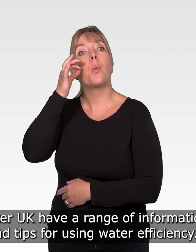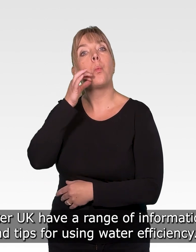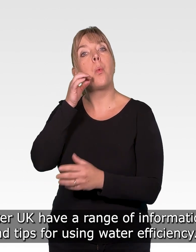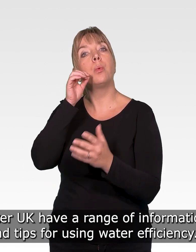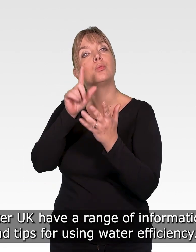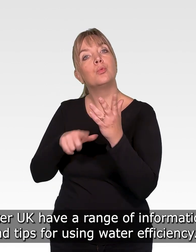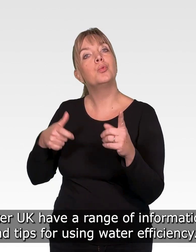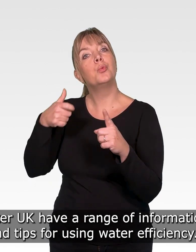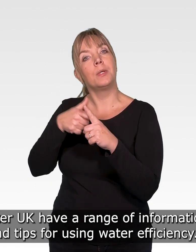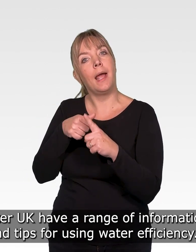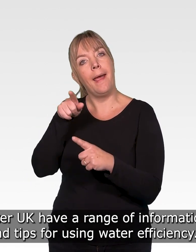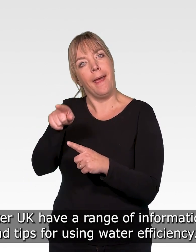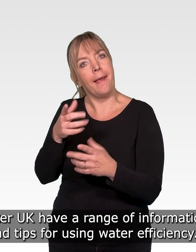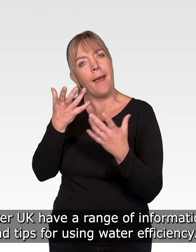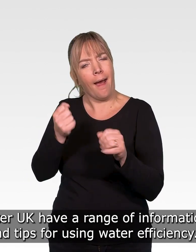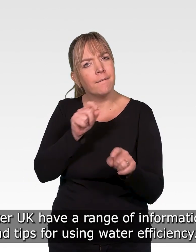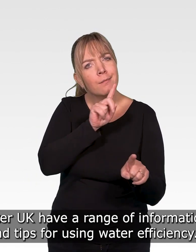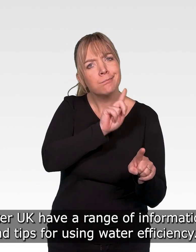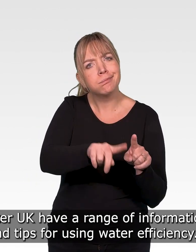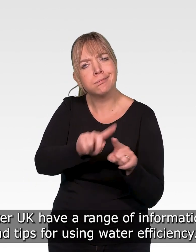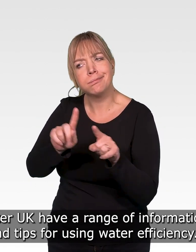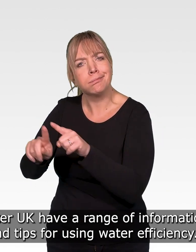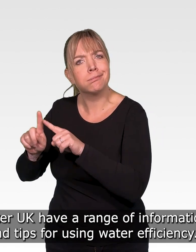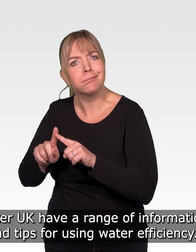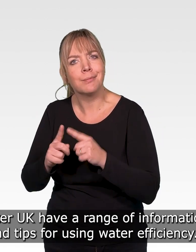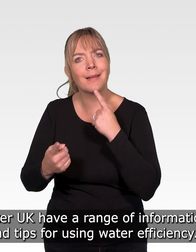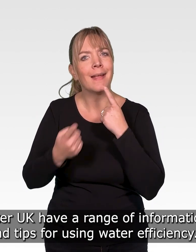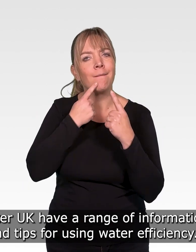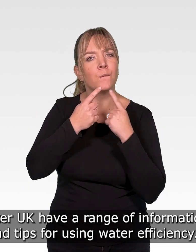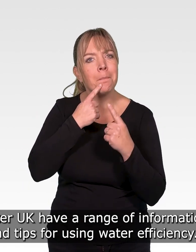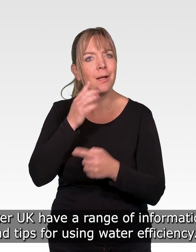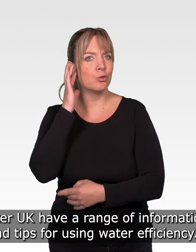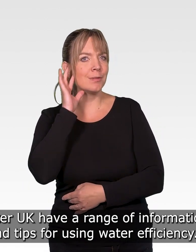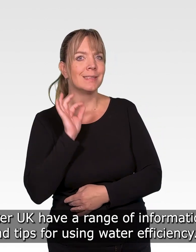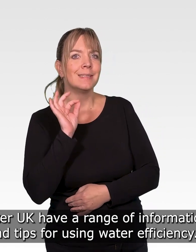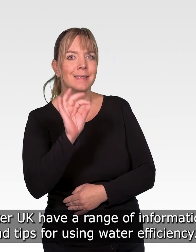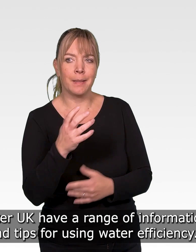Water UK have a range of information and tips for using water efficiency.